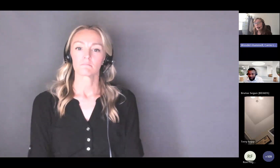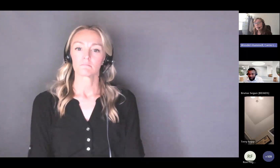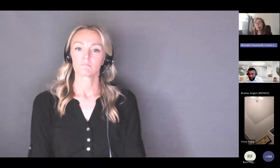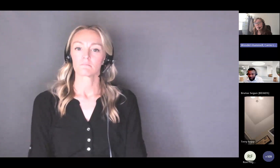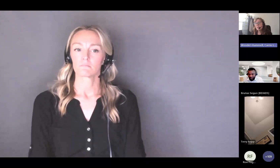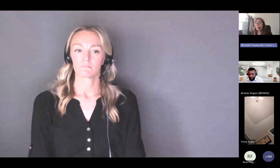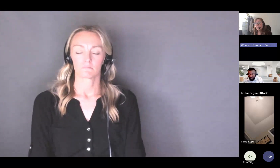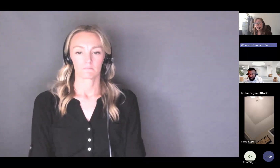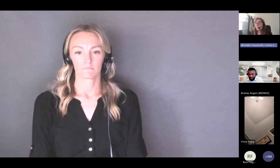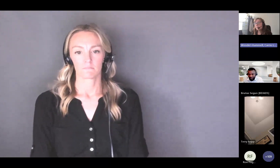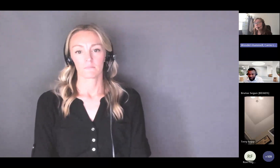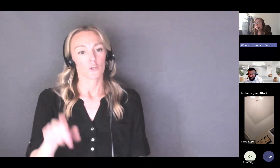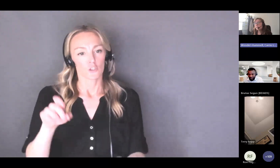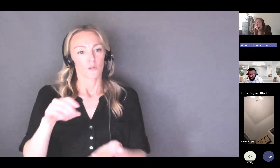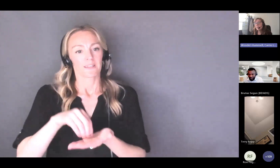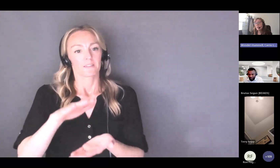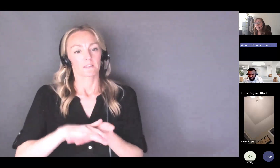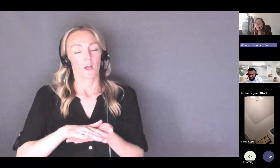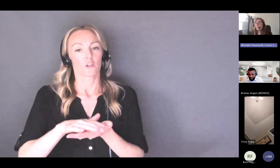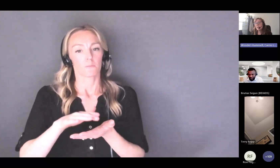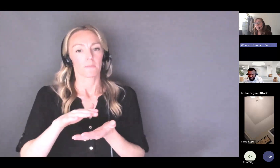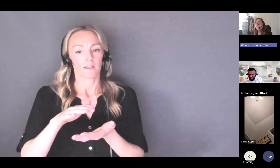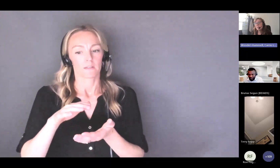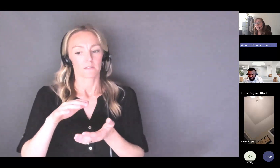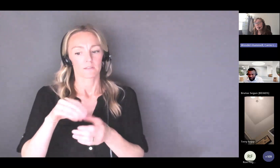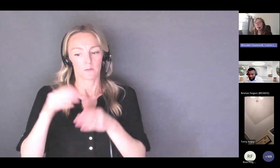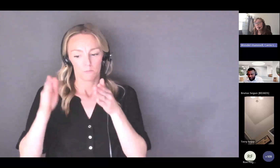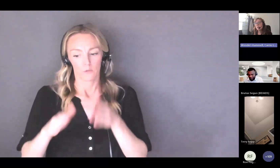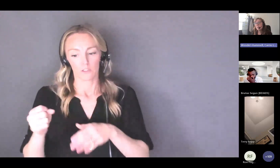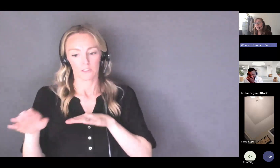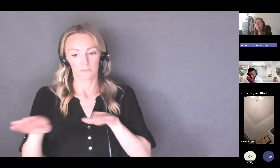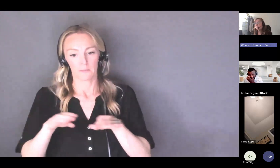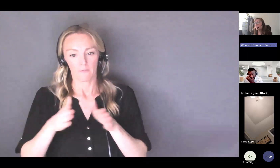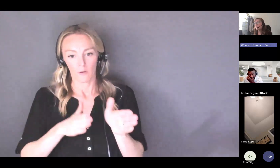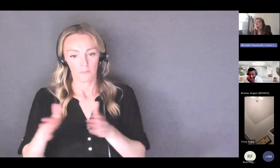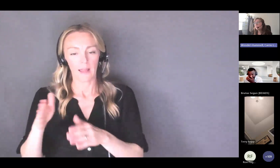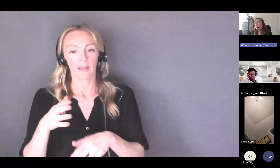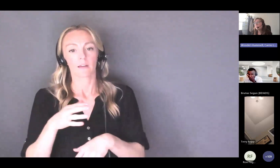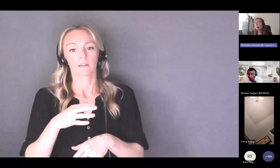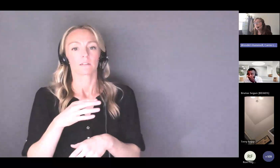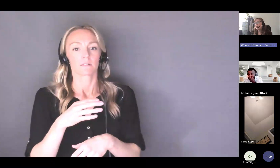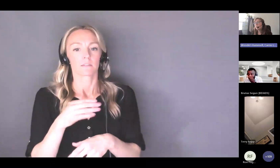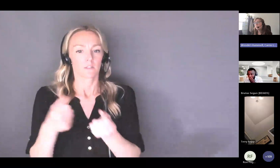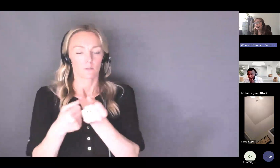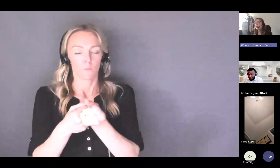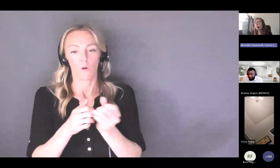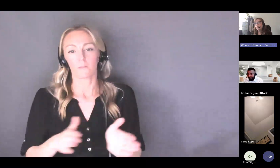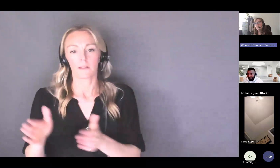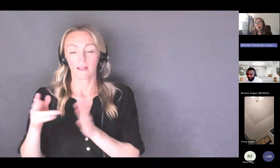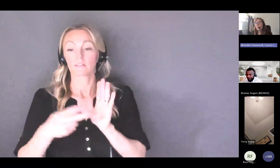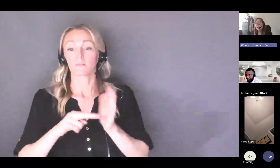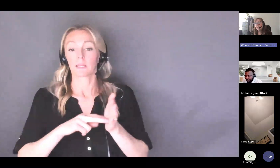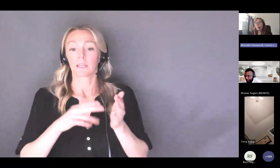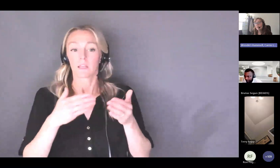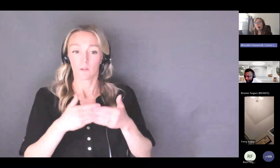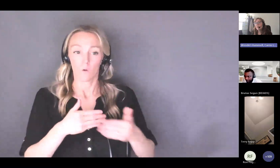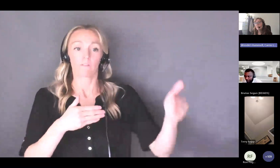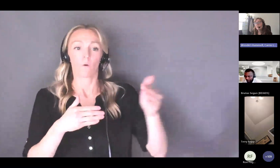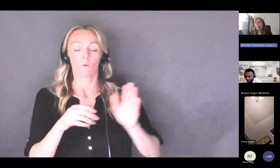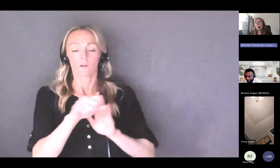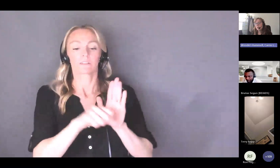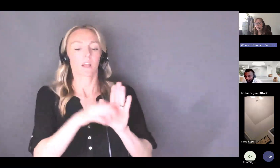which should also be documented in a person's behavior plan and person-centered support plan. So what the state will be looking for moving forward is